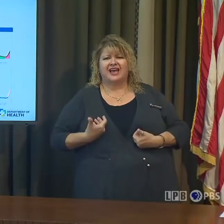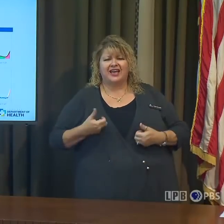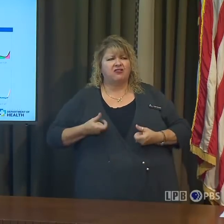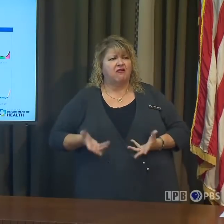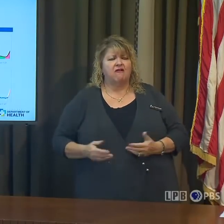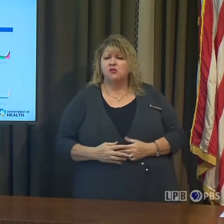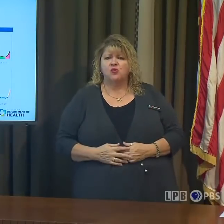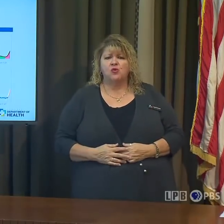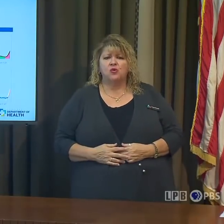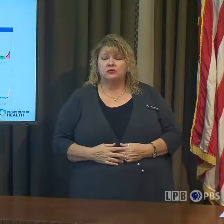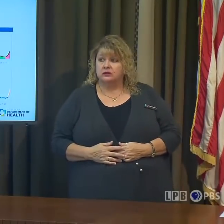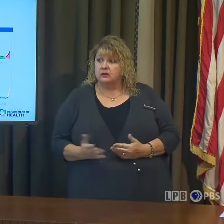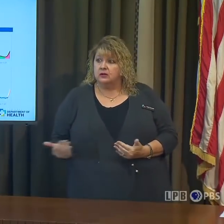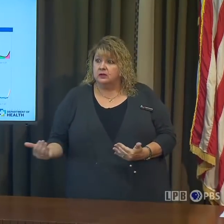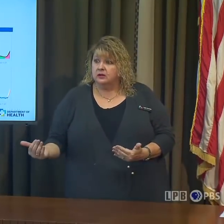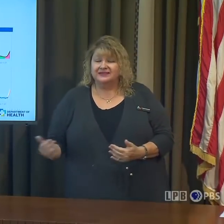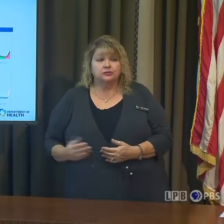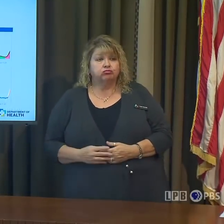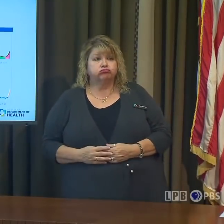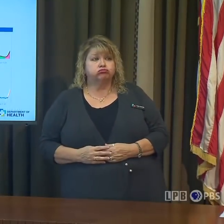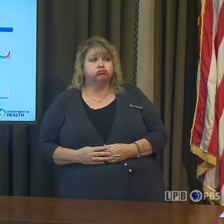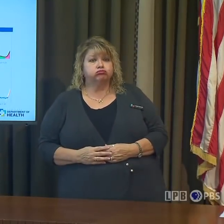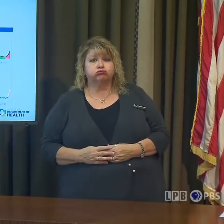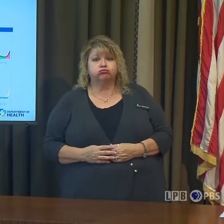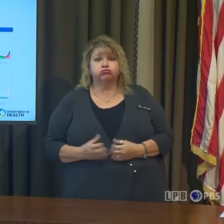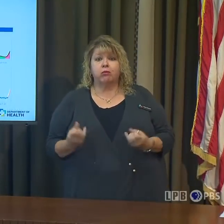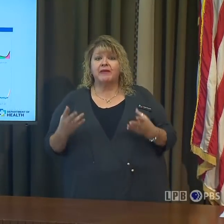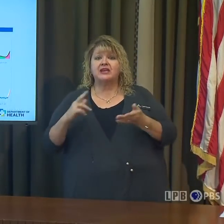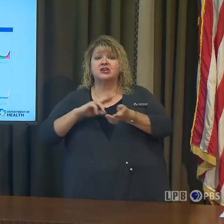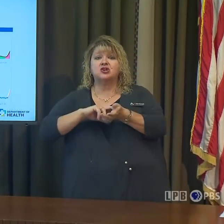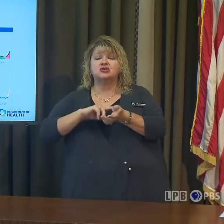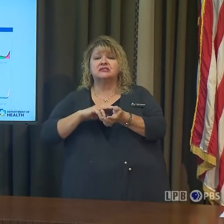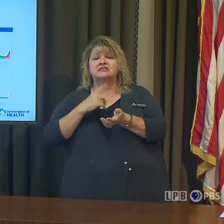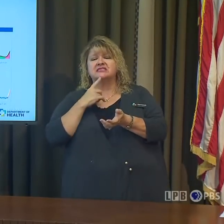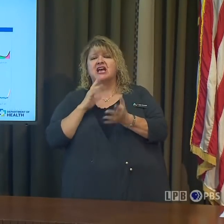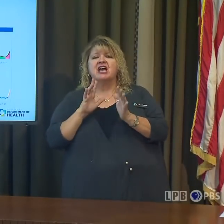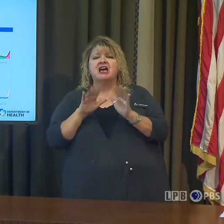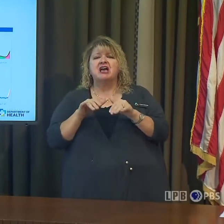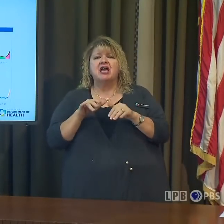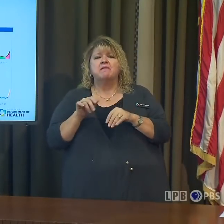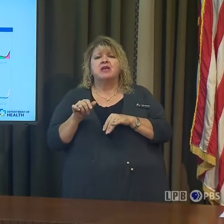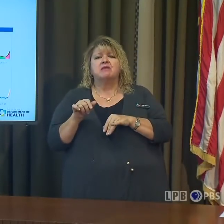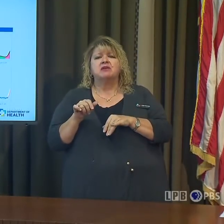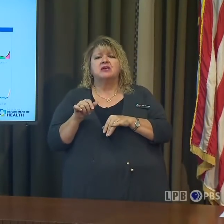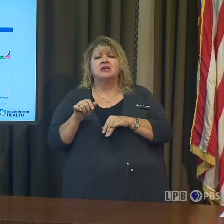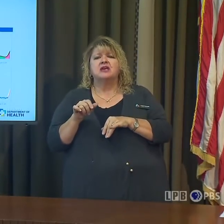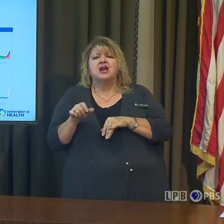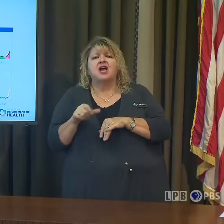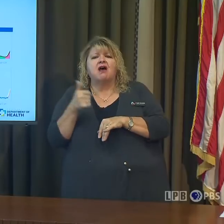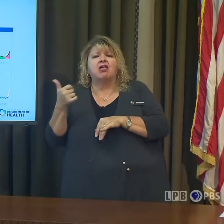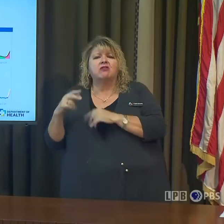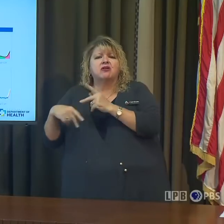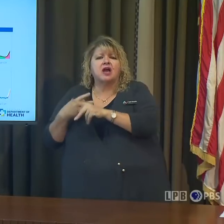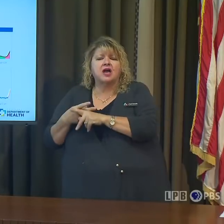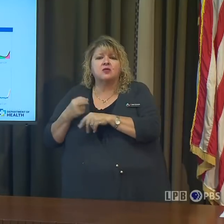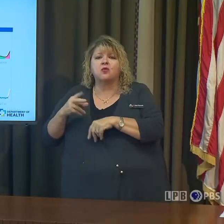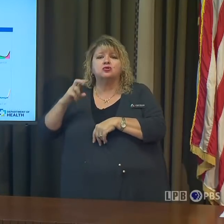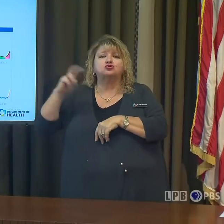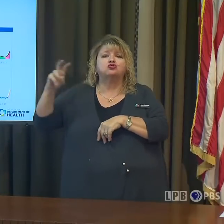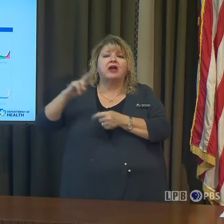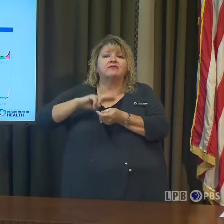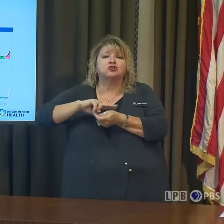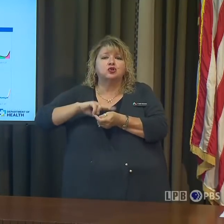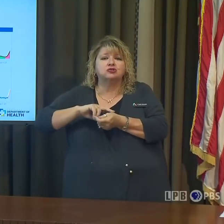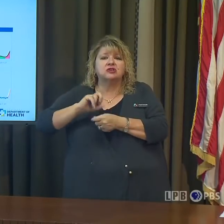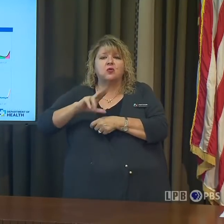front lines, and a lot of nurses have taken the opportunity to pursue non-clinical work or travel nursing opportunities or